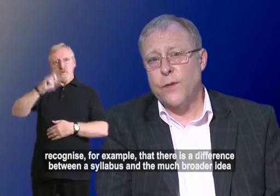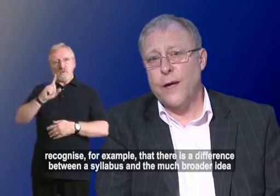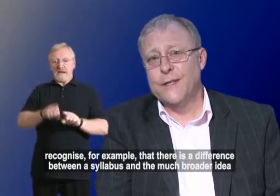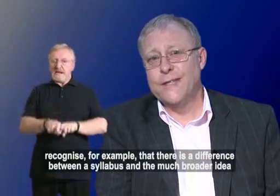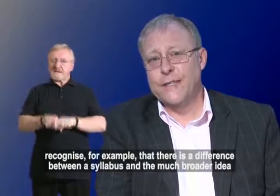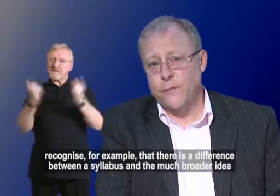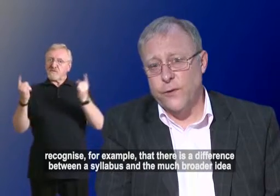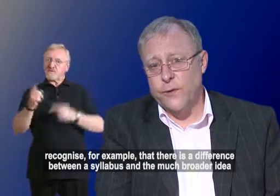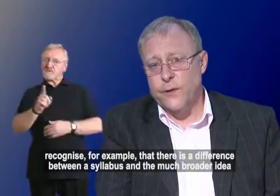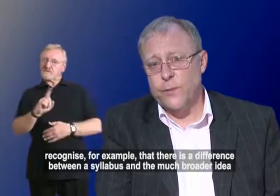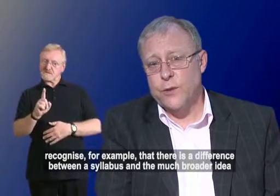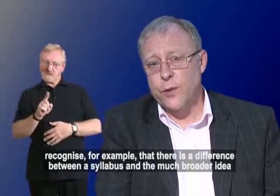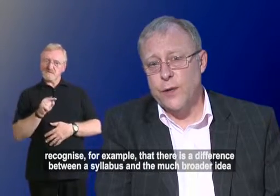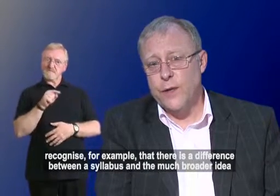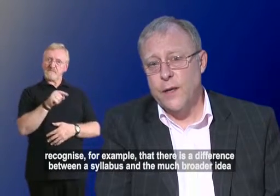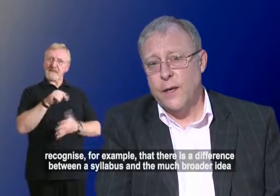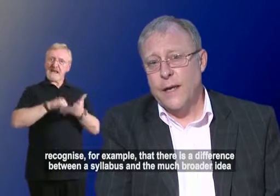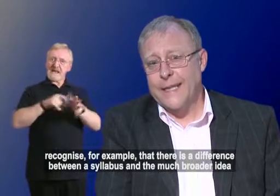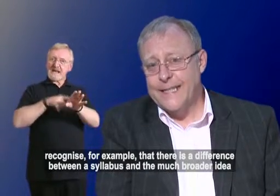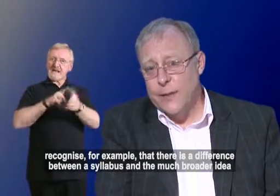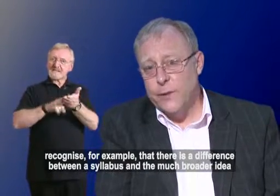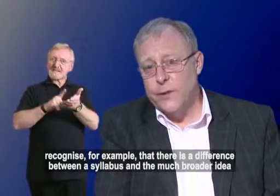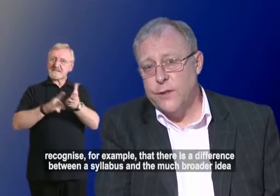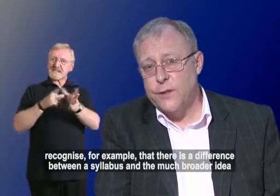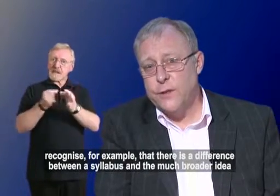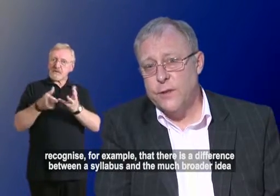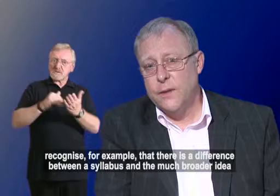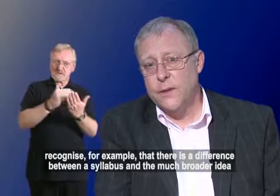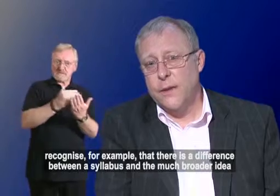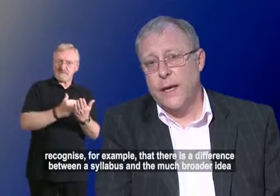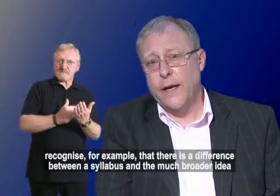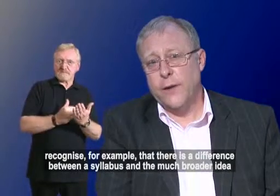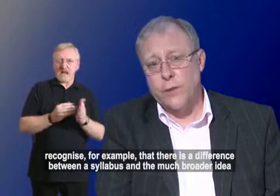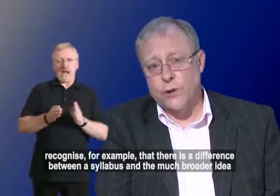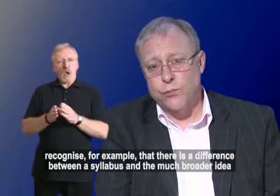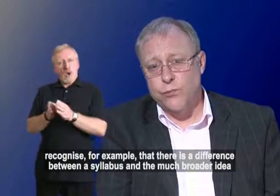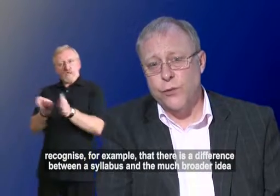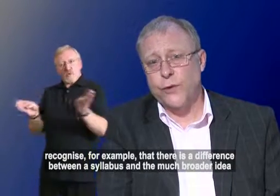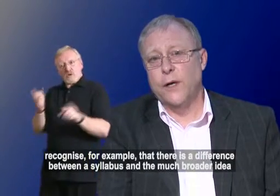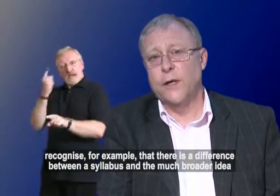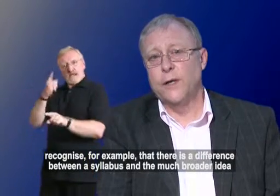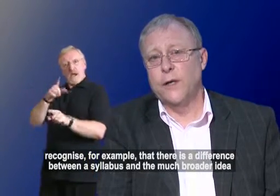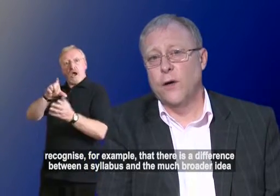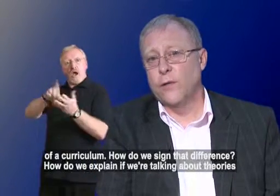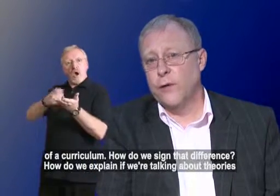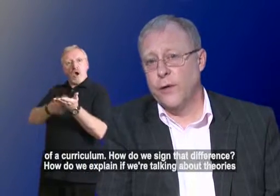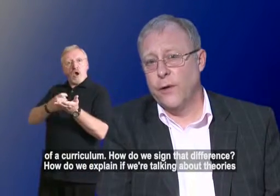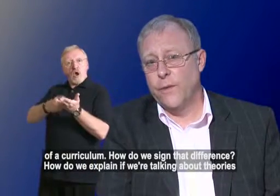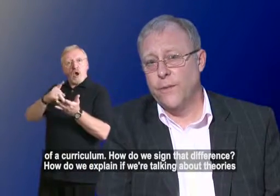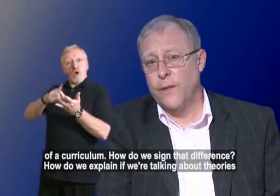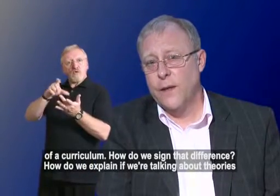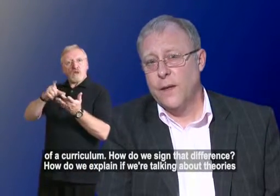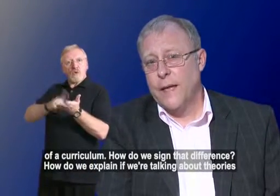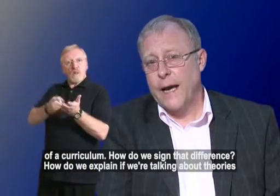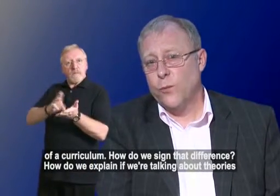example, that there is a difference between a syllabus and the much broader idea of a